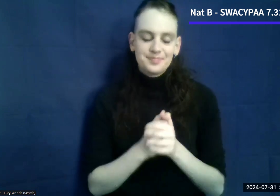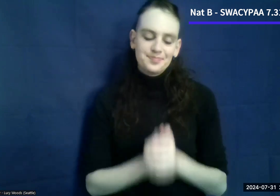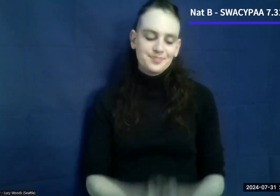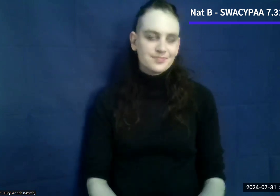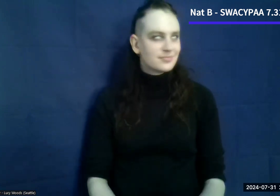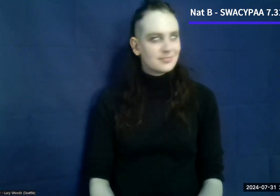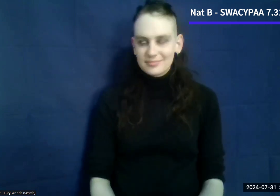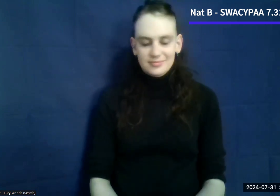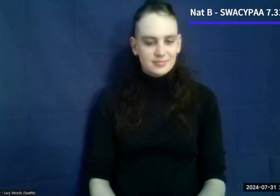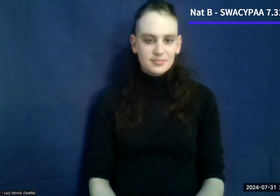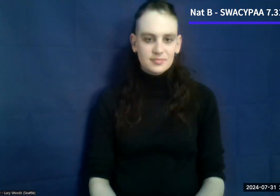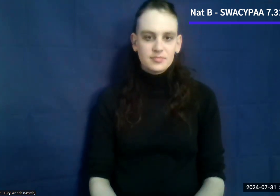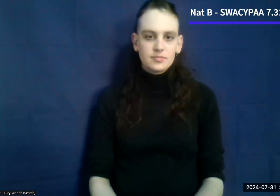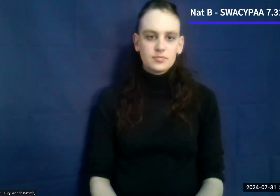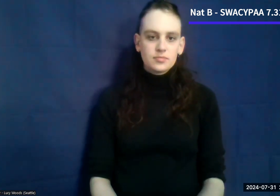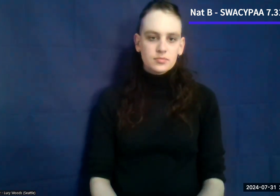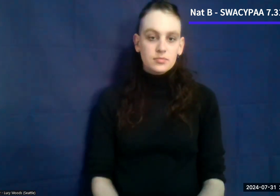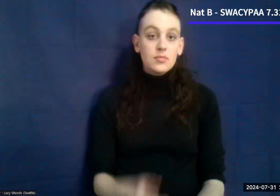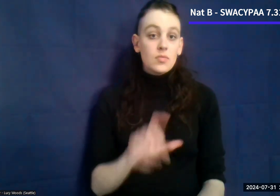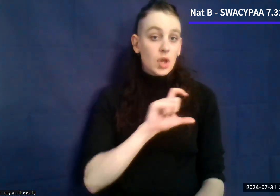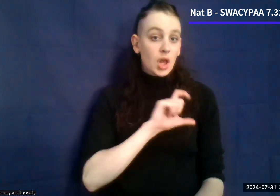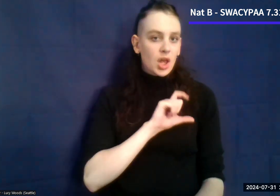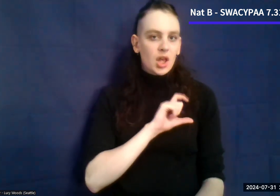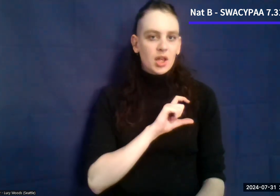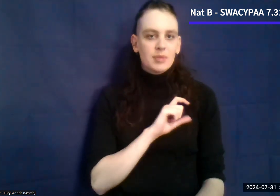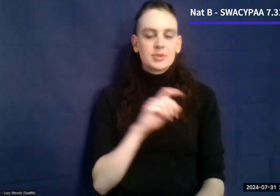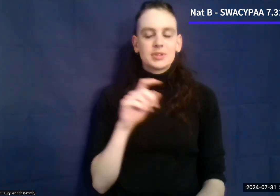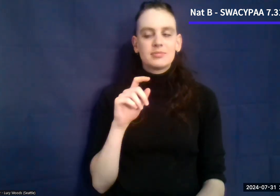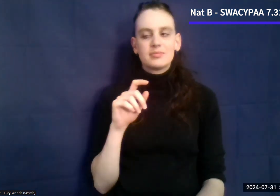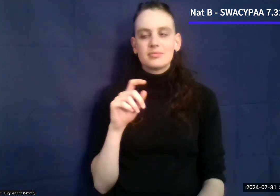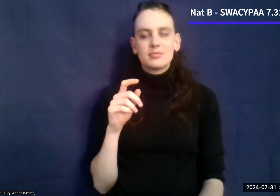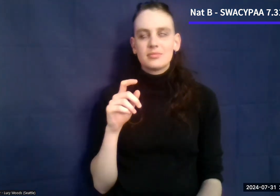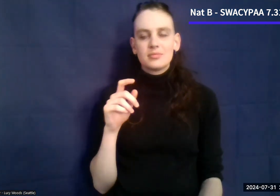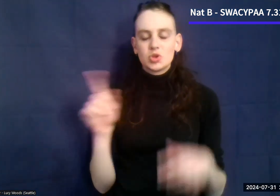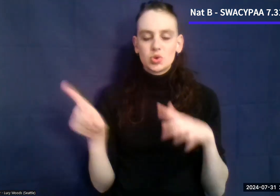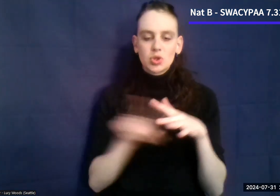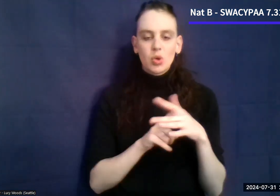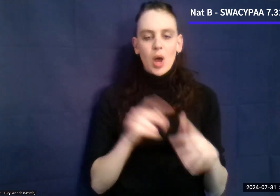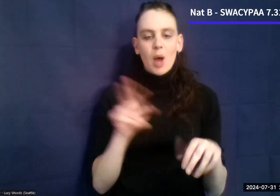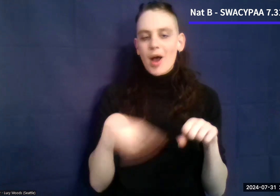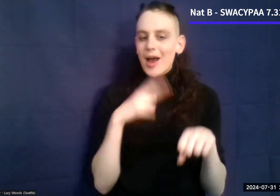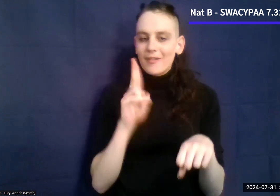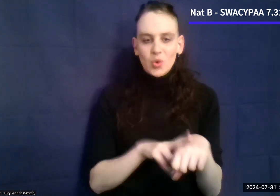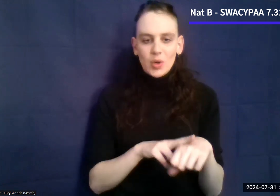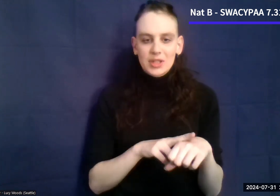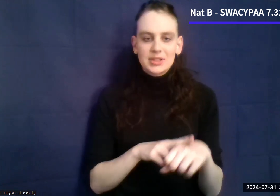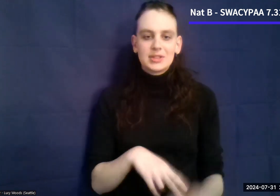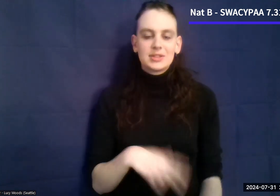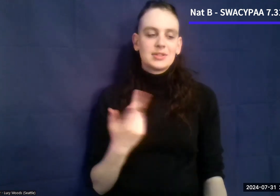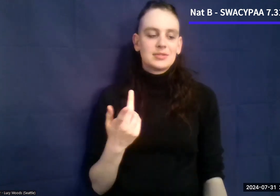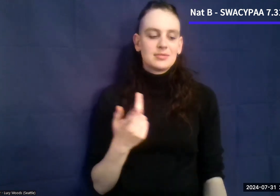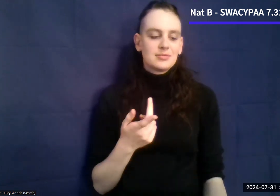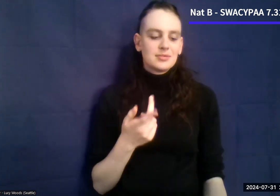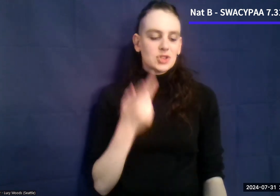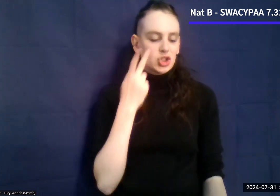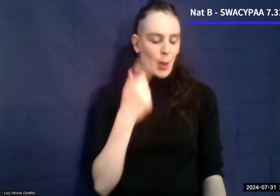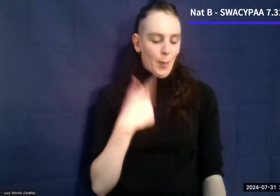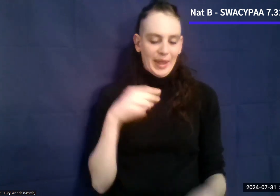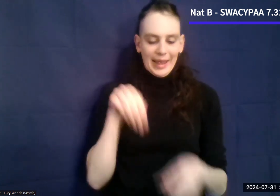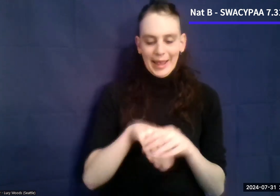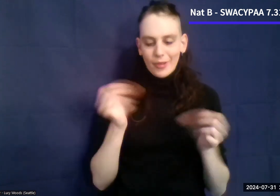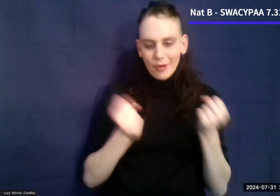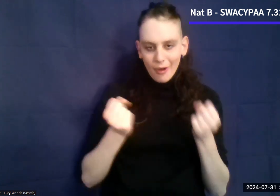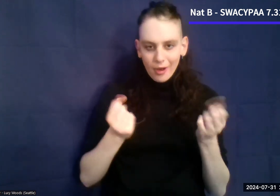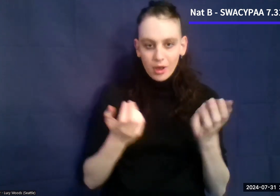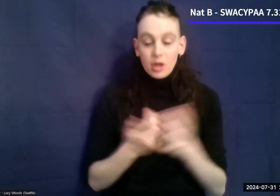the cops came and obviously they didn't buy that shit. Like, they're like, get in the car, you know? And also pro tip, if